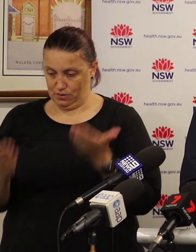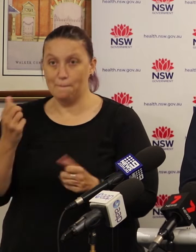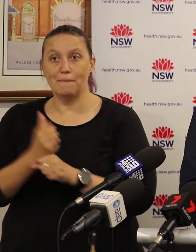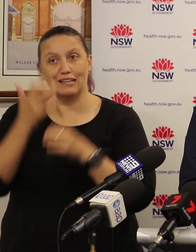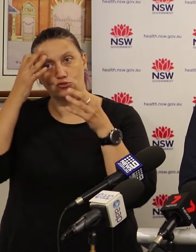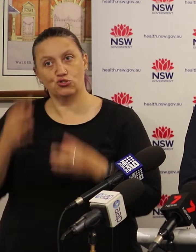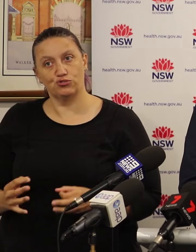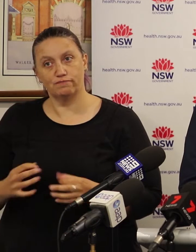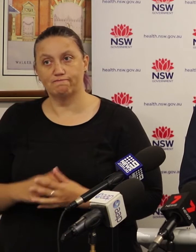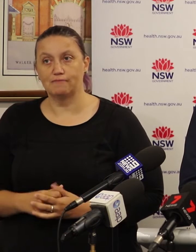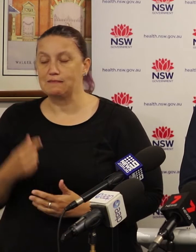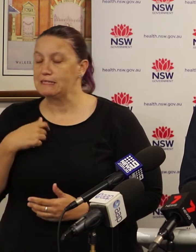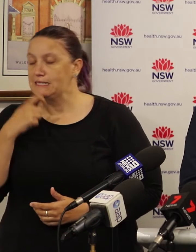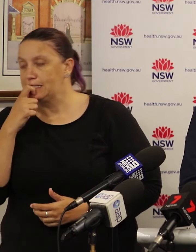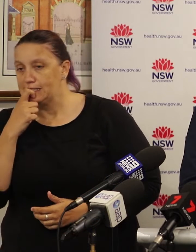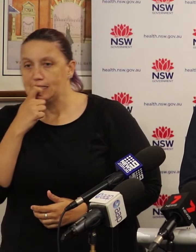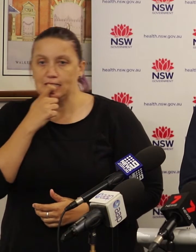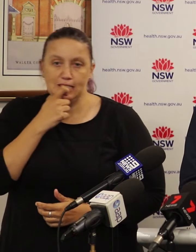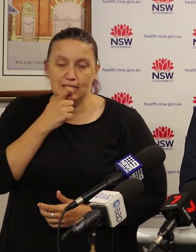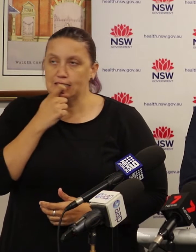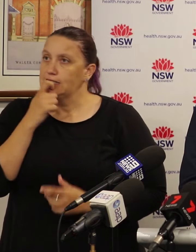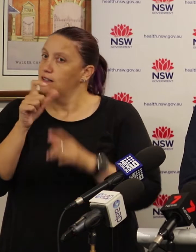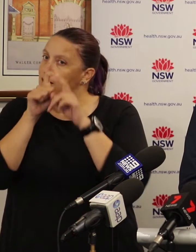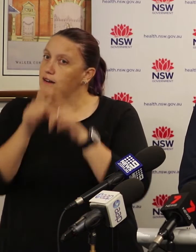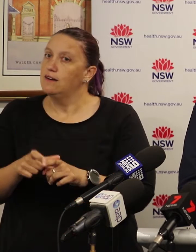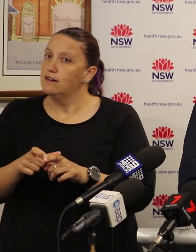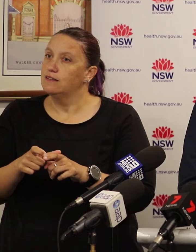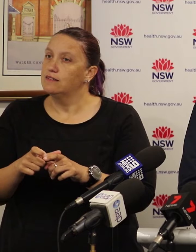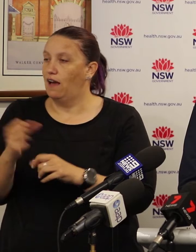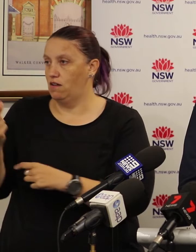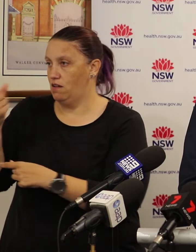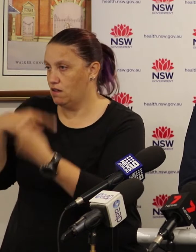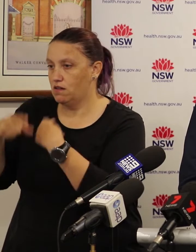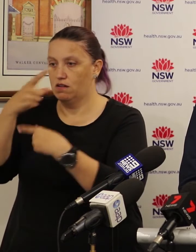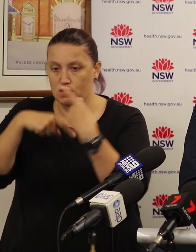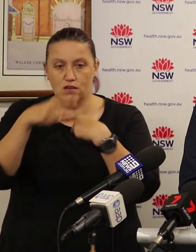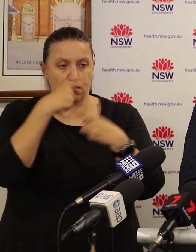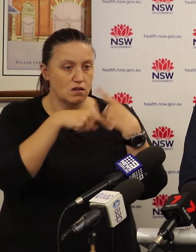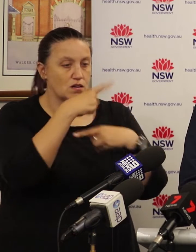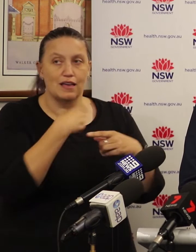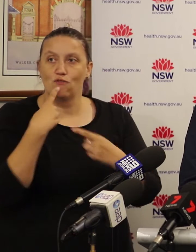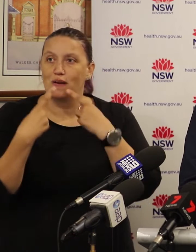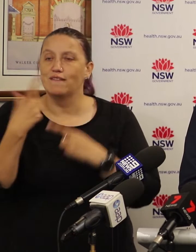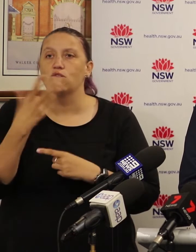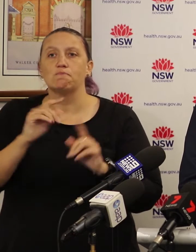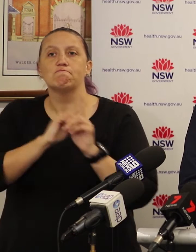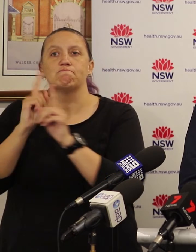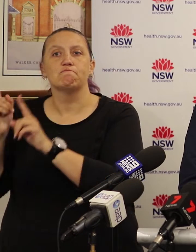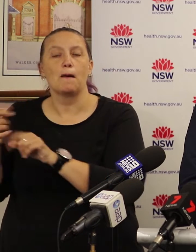not been easy. We have listened intently to the various medical experts and